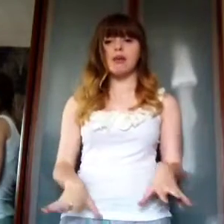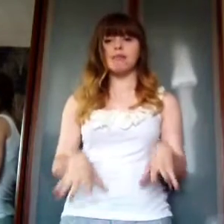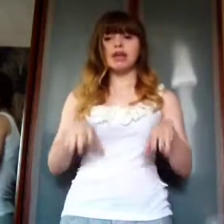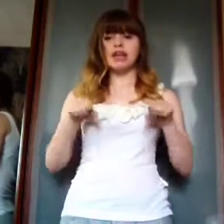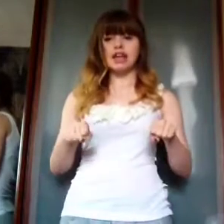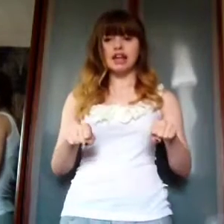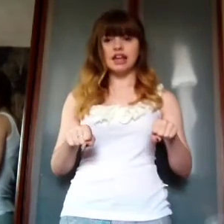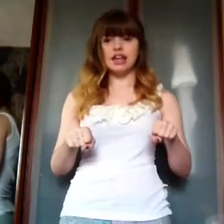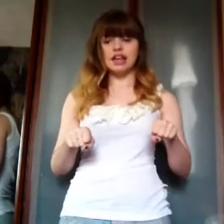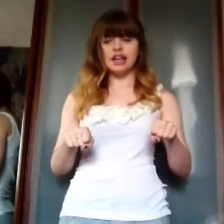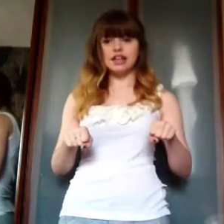beginning